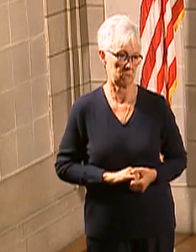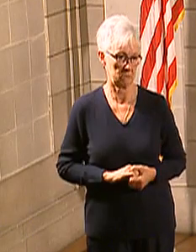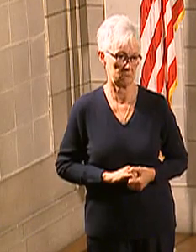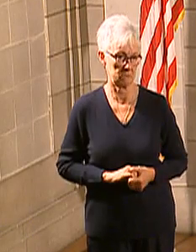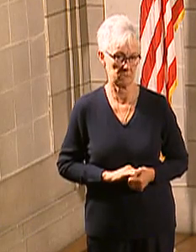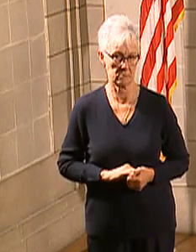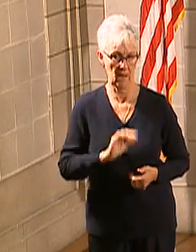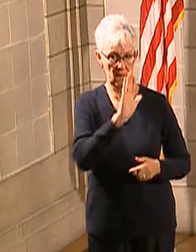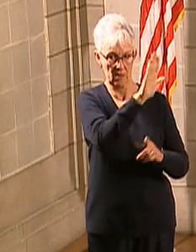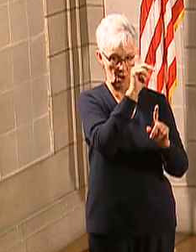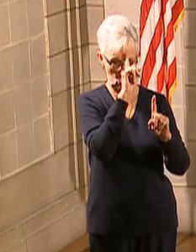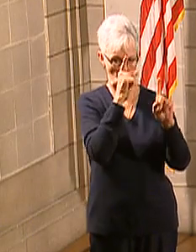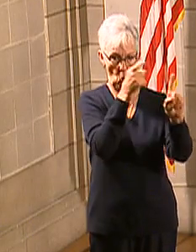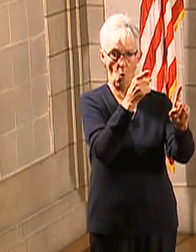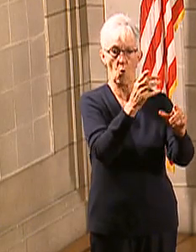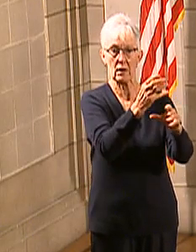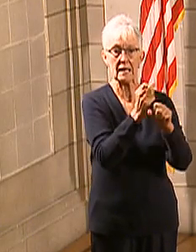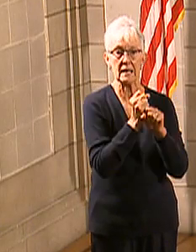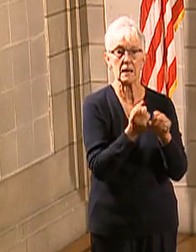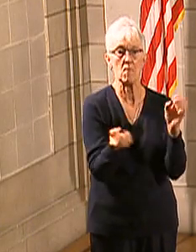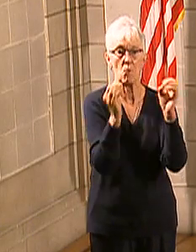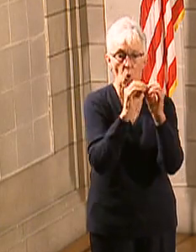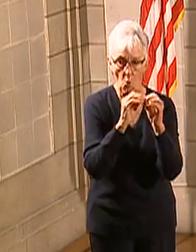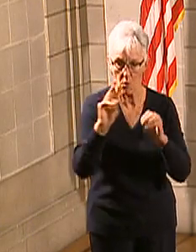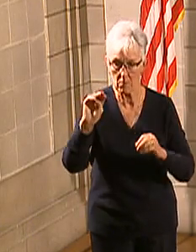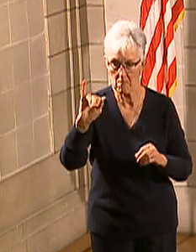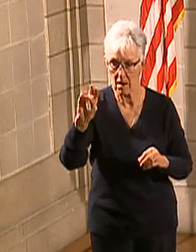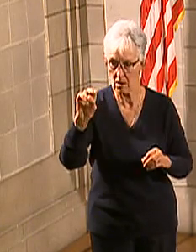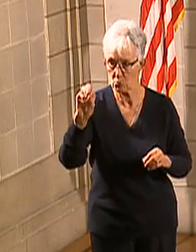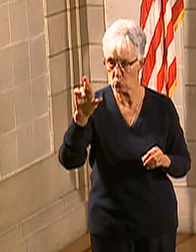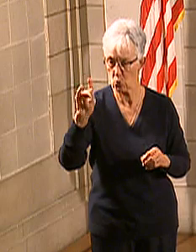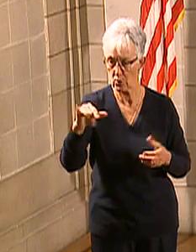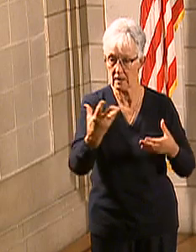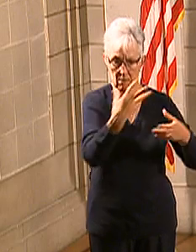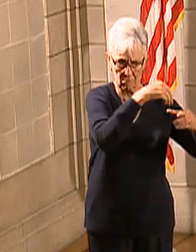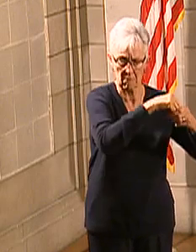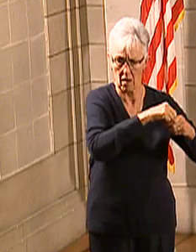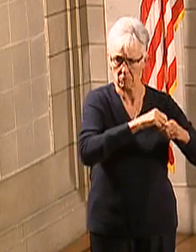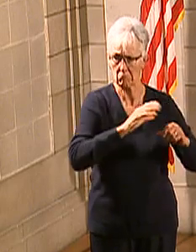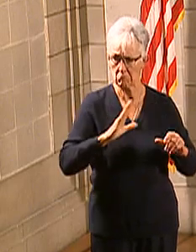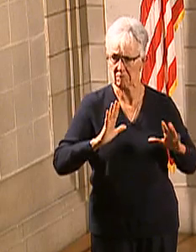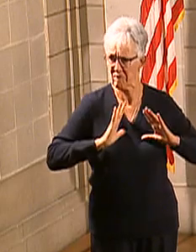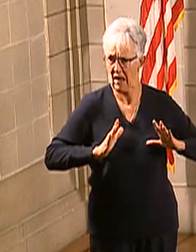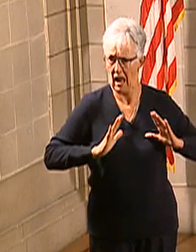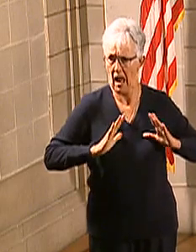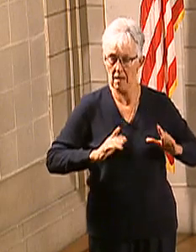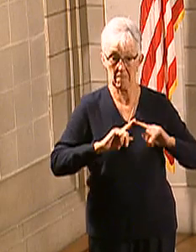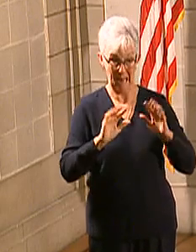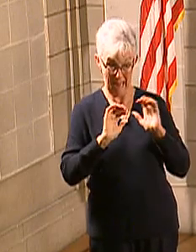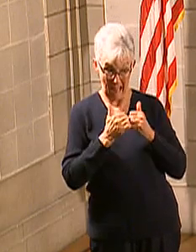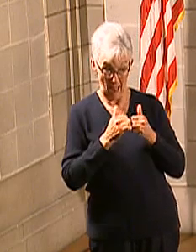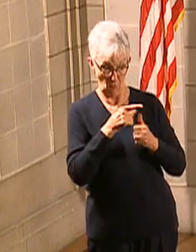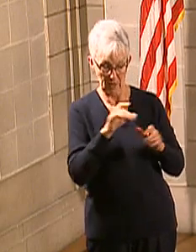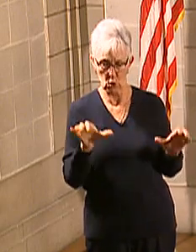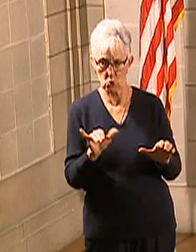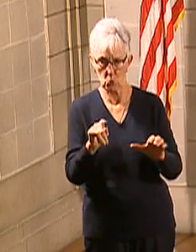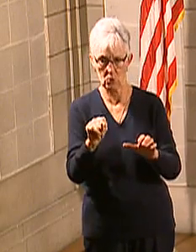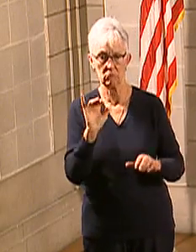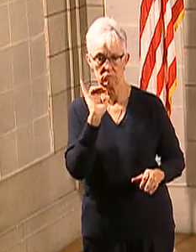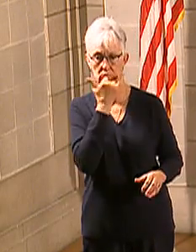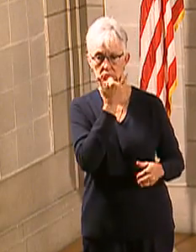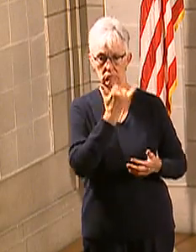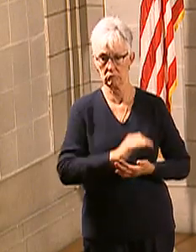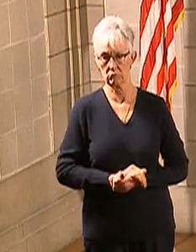The goal of getting more minority participation is a good one, but the way they've approached it is fatally flawed.